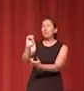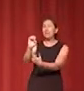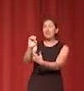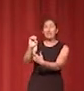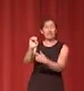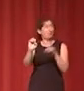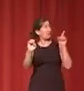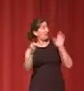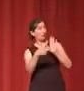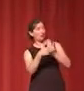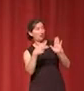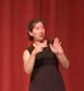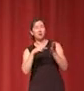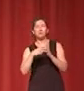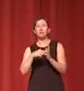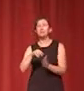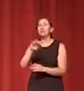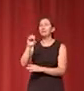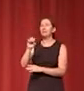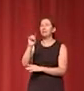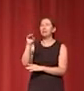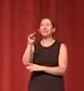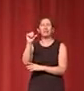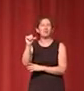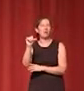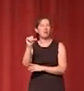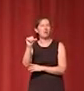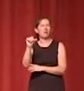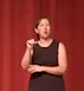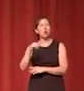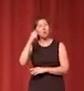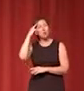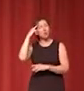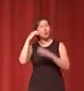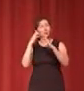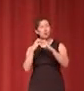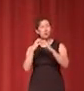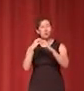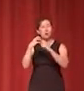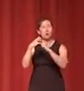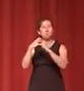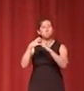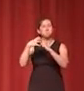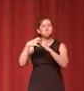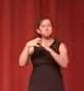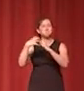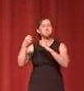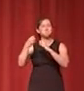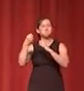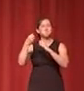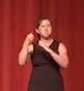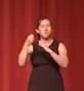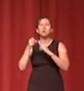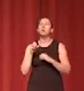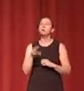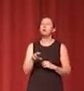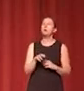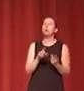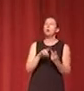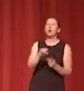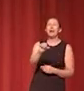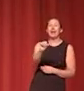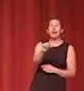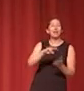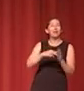in the brain. If it's an H, it means there was some hemorrhage or little microbleeds in the brain. So the areas of white here are